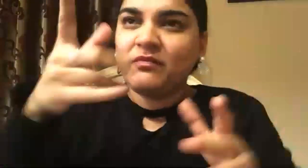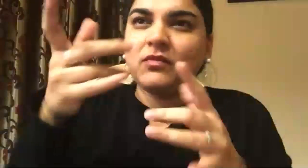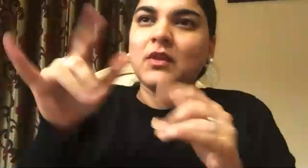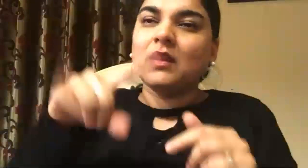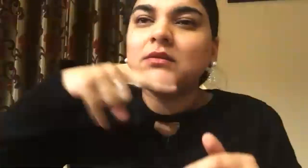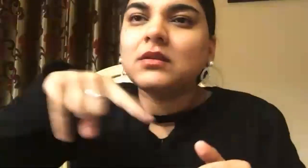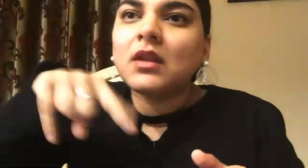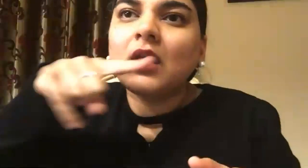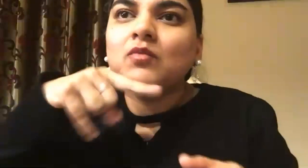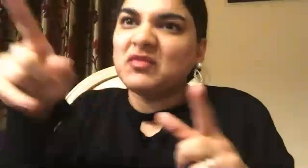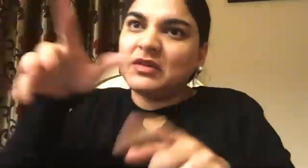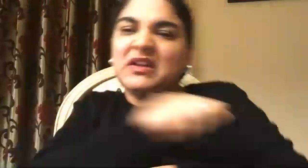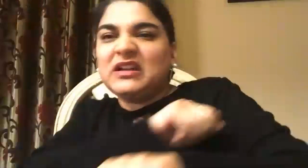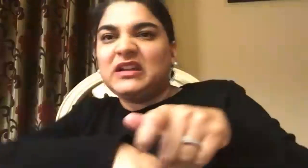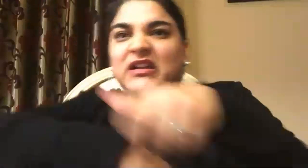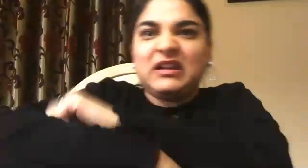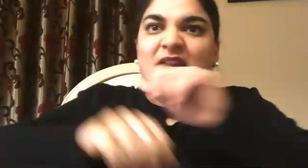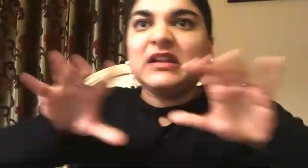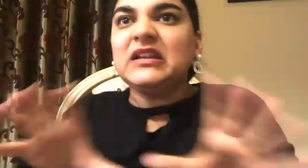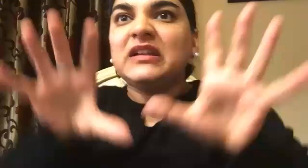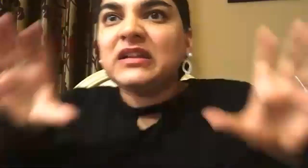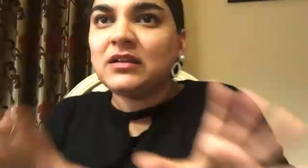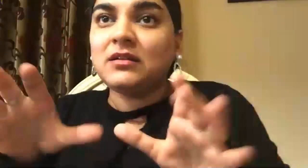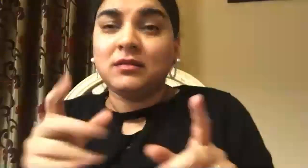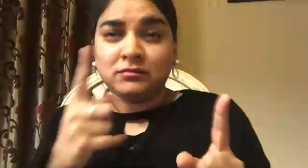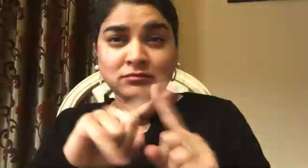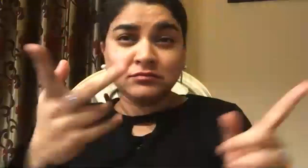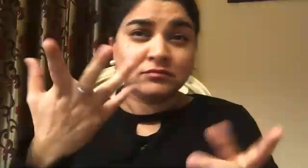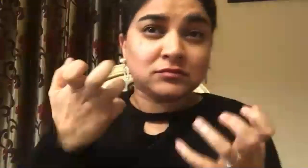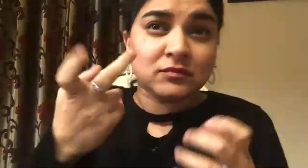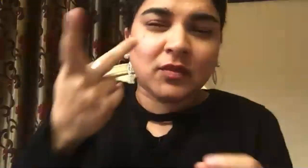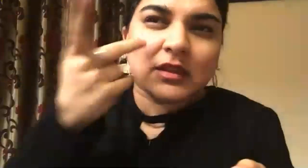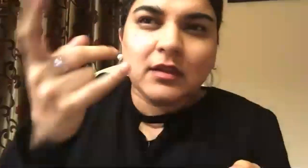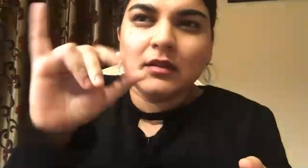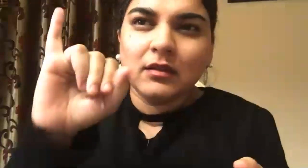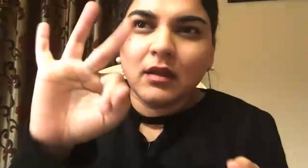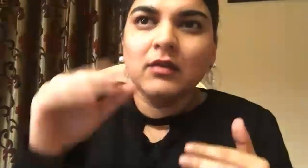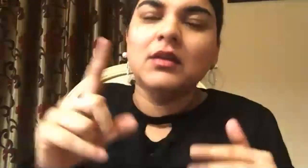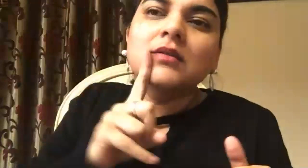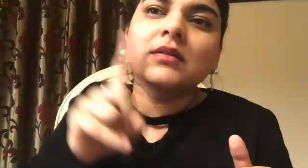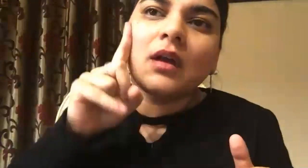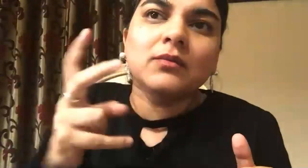It's the same at Gallaudet University, how everyone was involved and got involved down there too. We kind of want to see that same